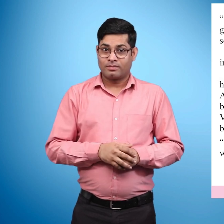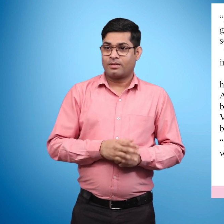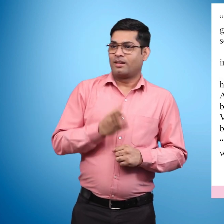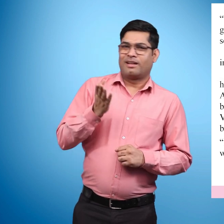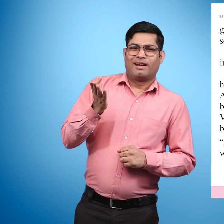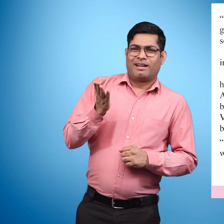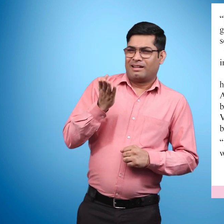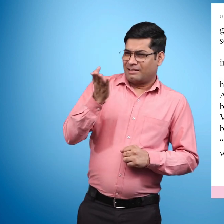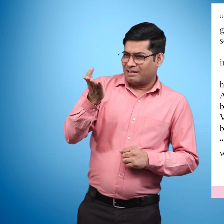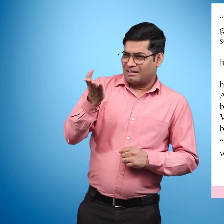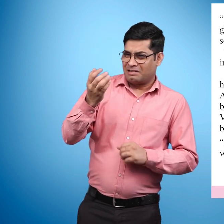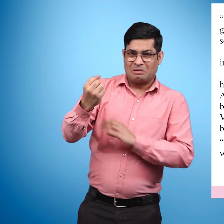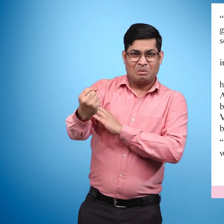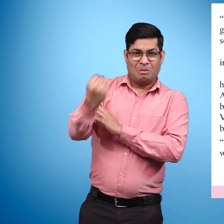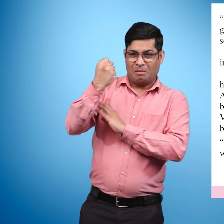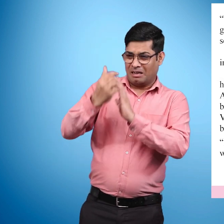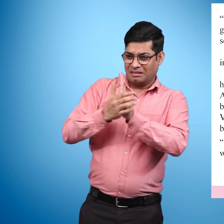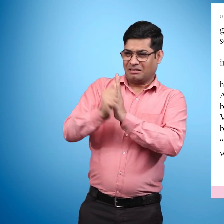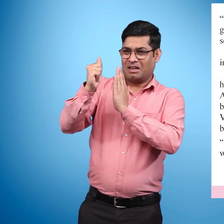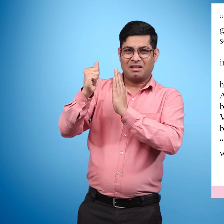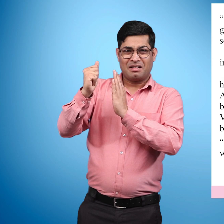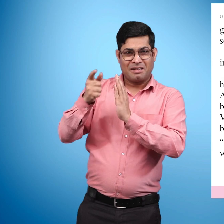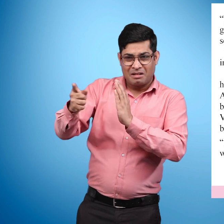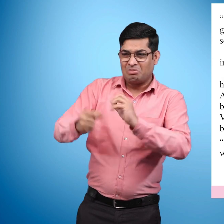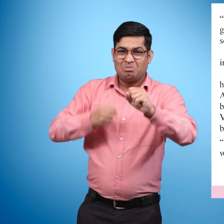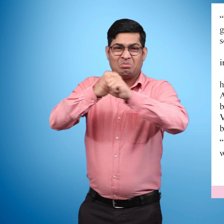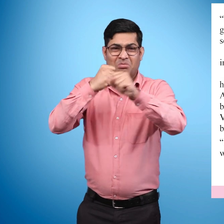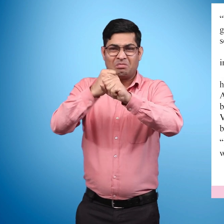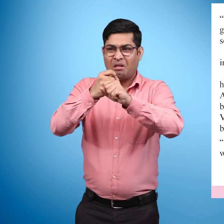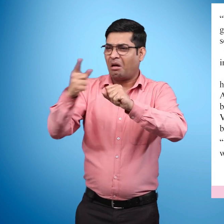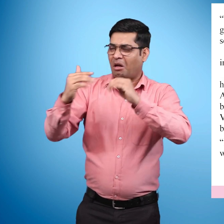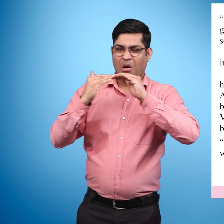"I can see that you are not going to be a worthy opponent.